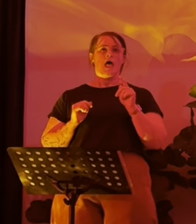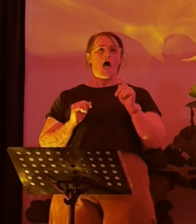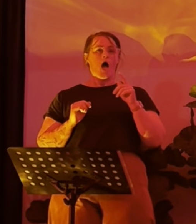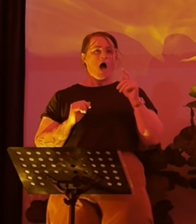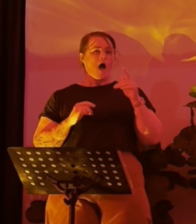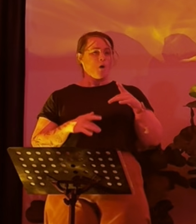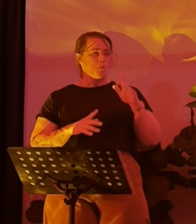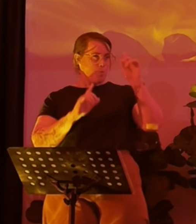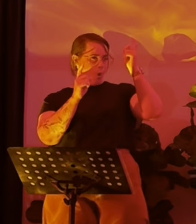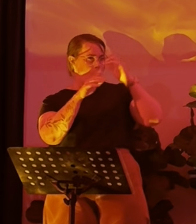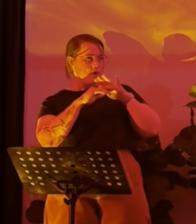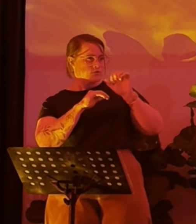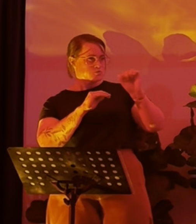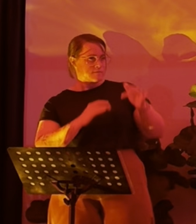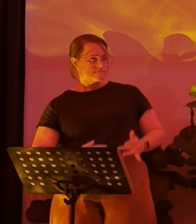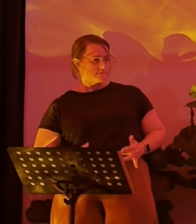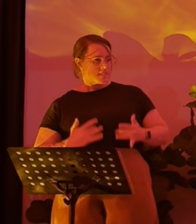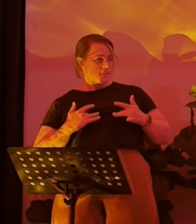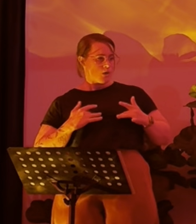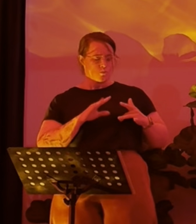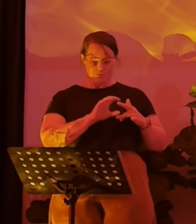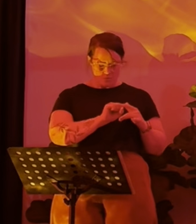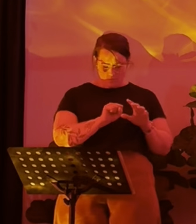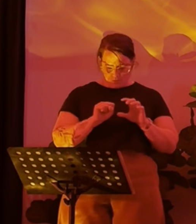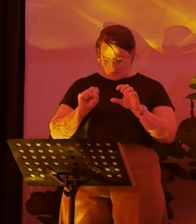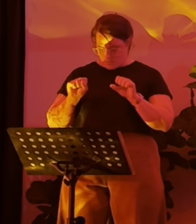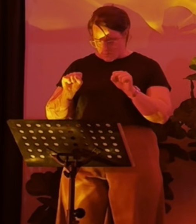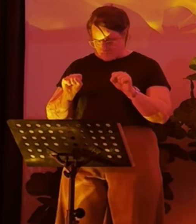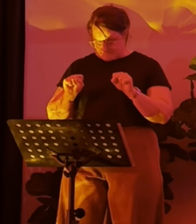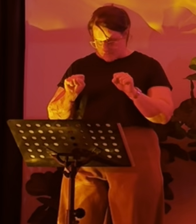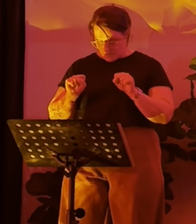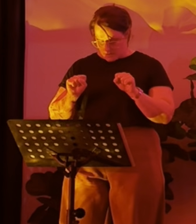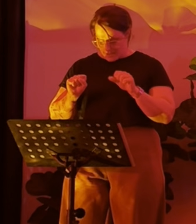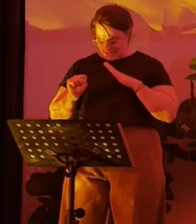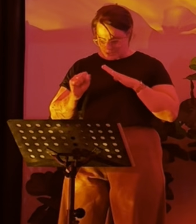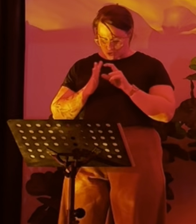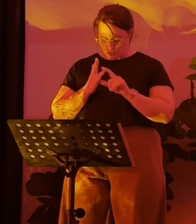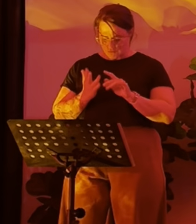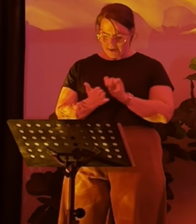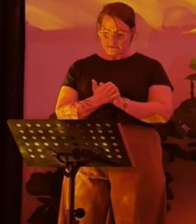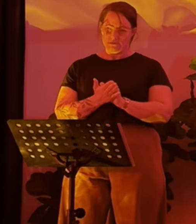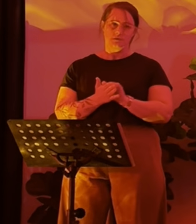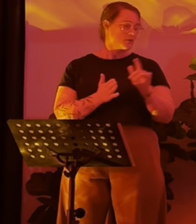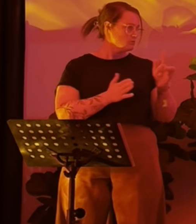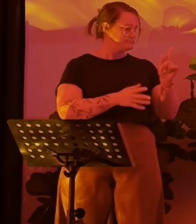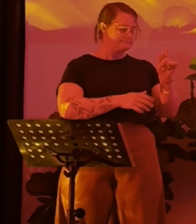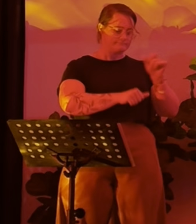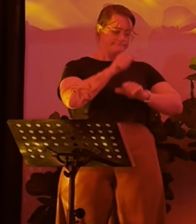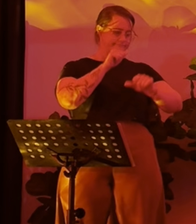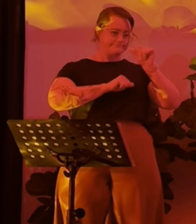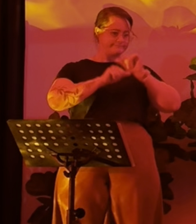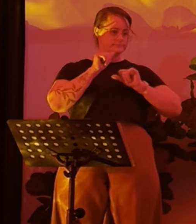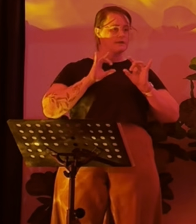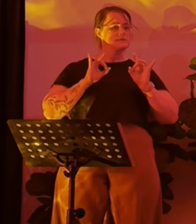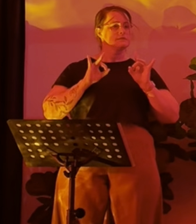surface. And I don't know if... hold on, I gotta do this right. Can we start again?